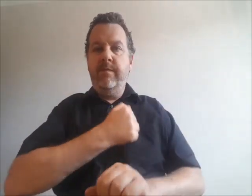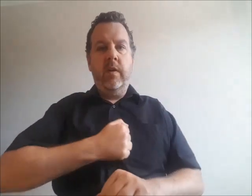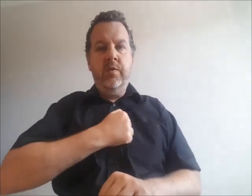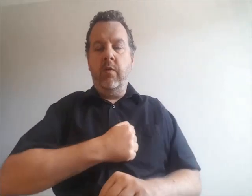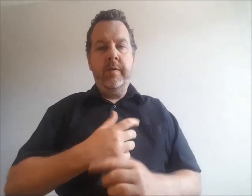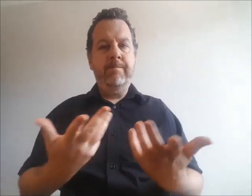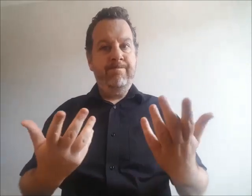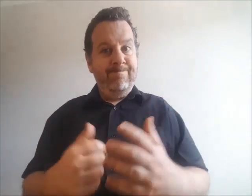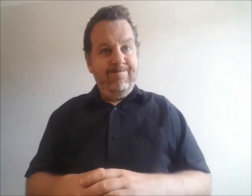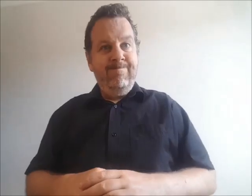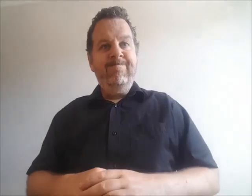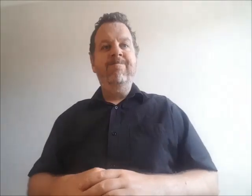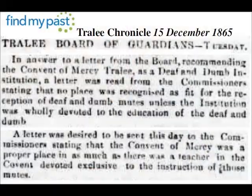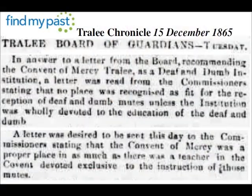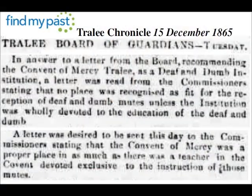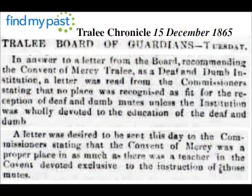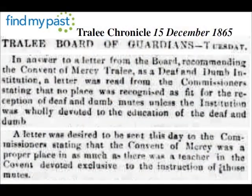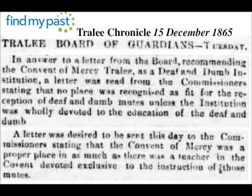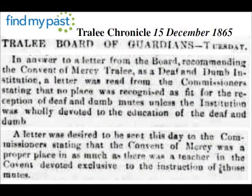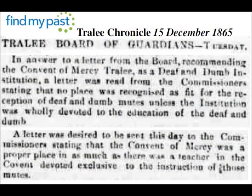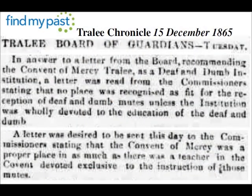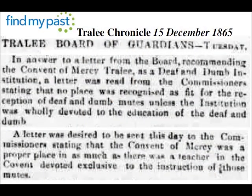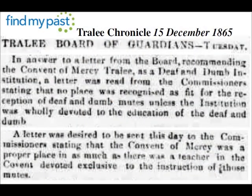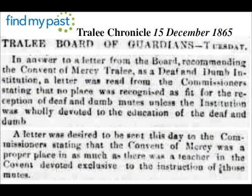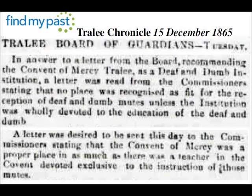Law funds to be used for that purpose.